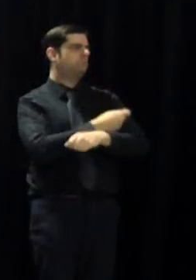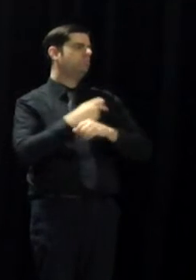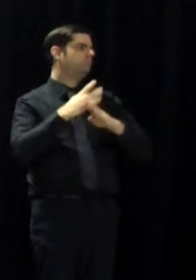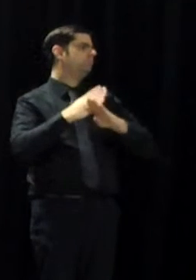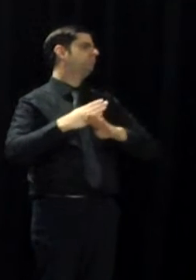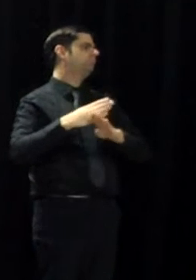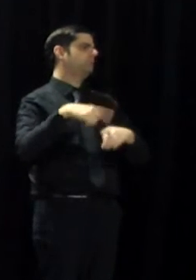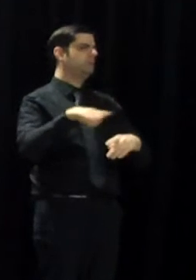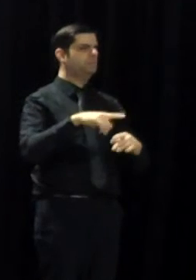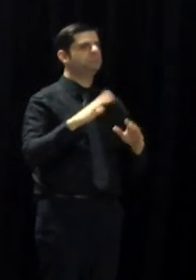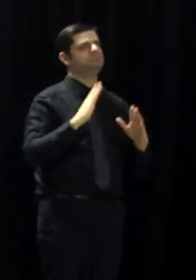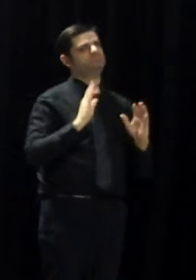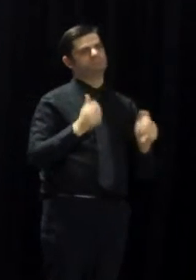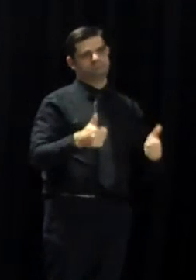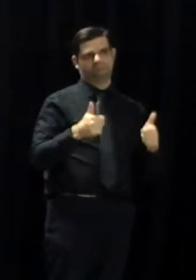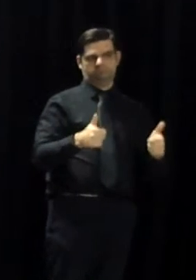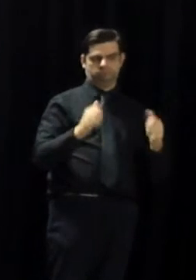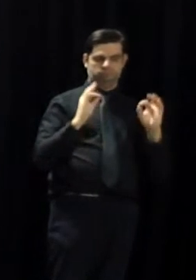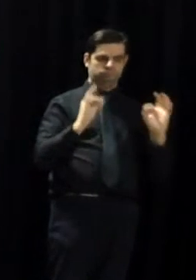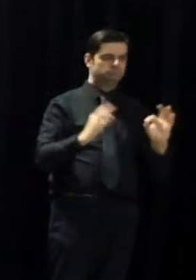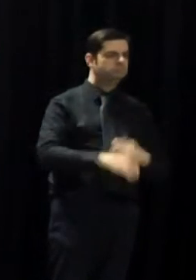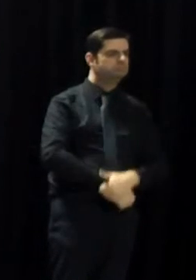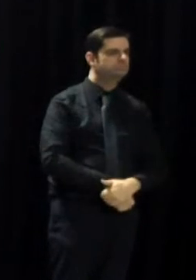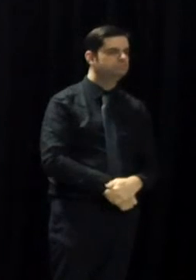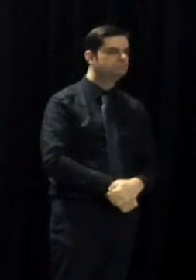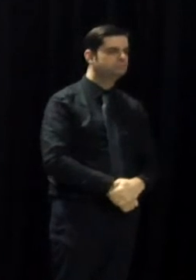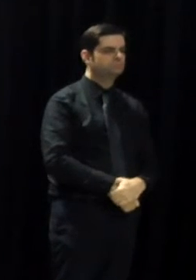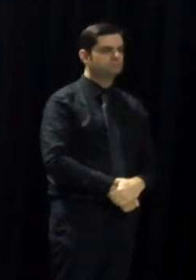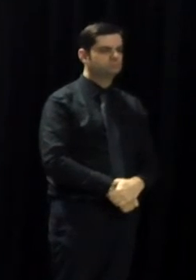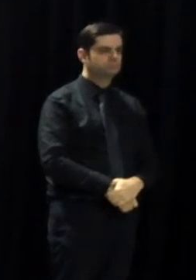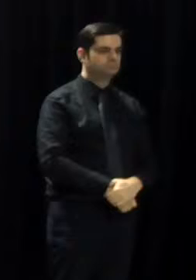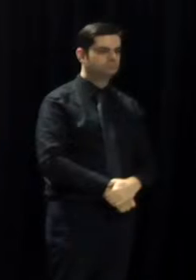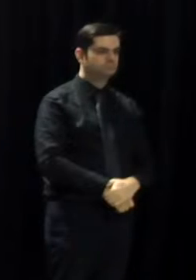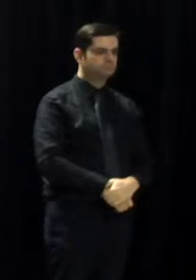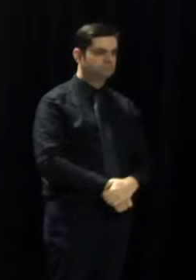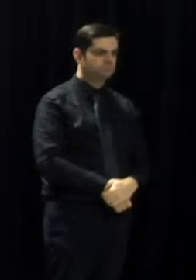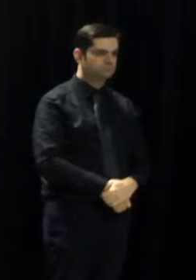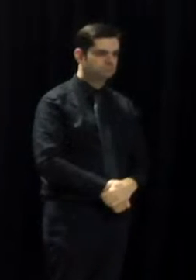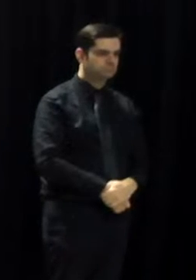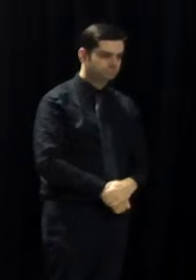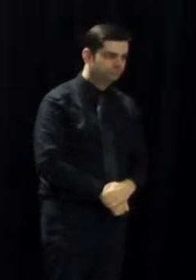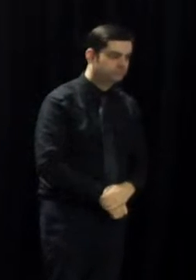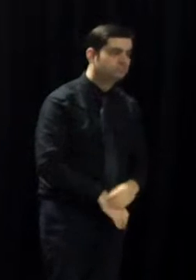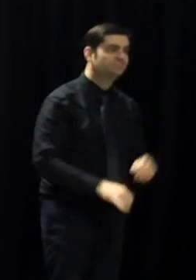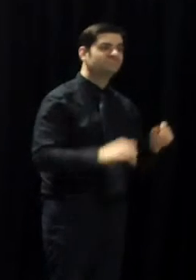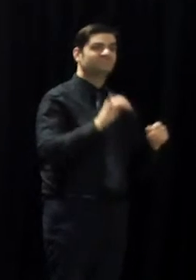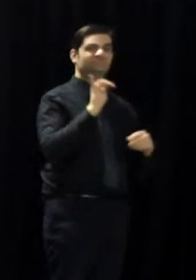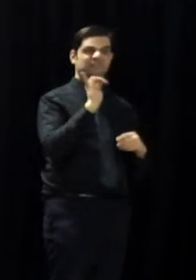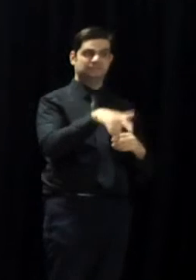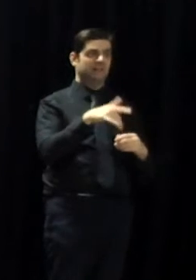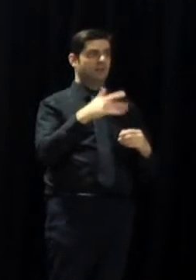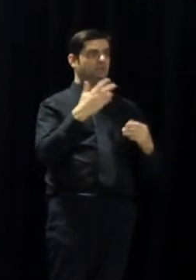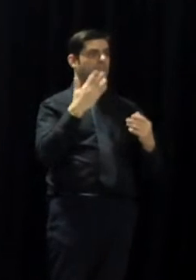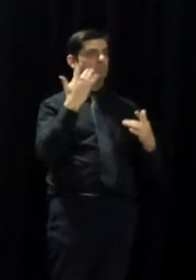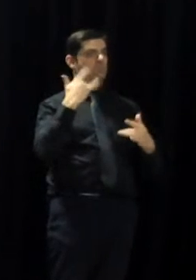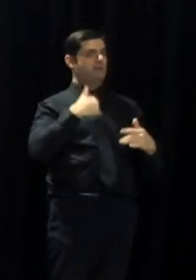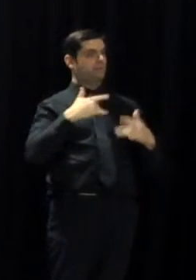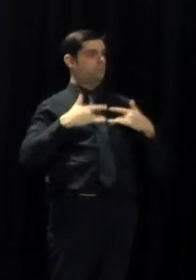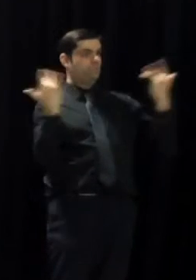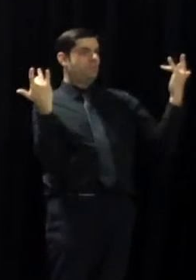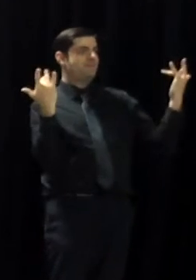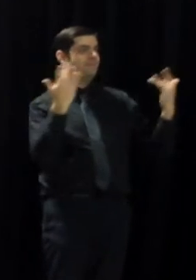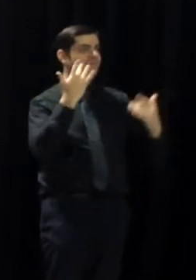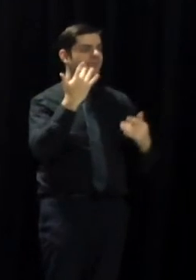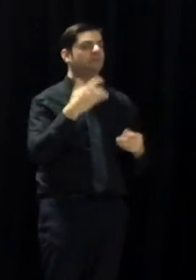When we look at going into next week, we're building up a little bit of momentum with our caseloads. What are